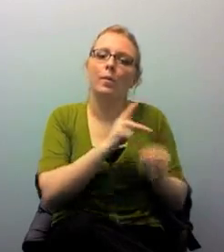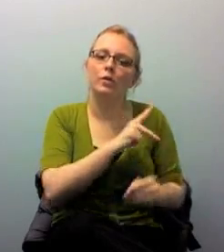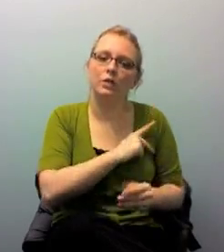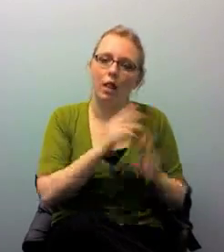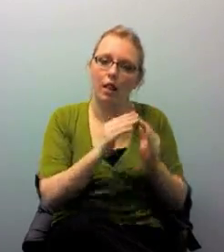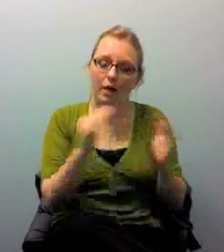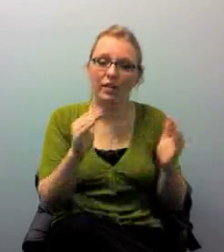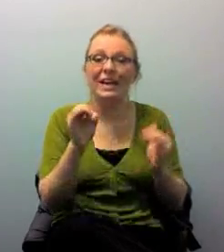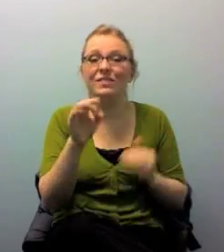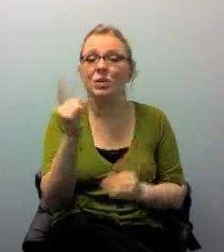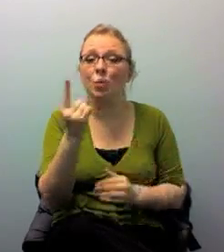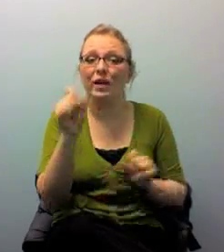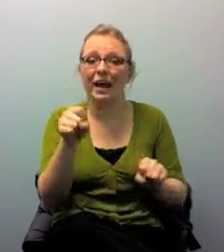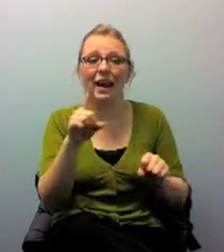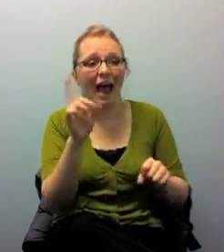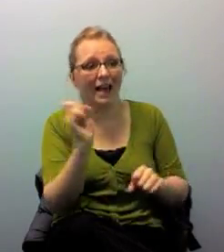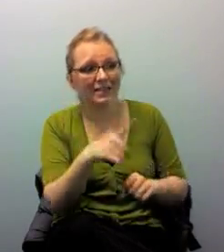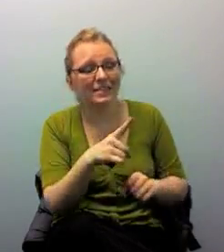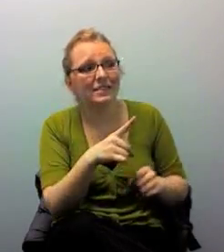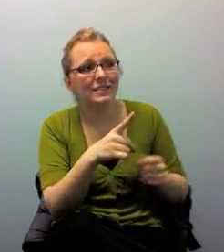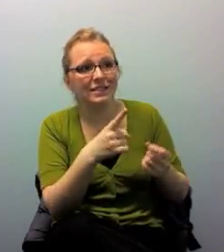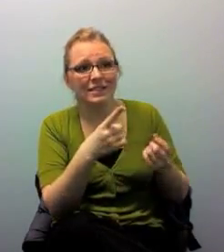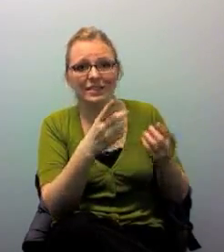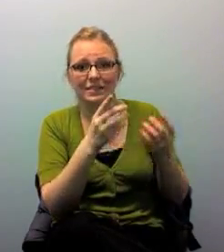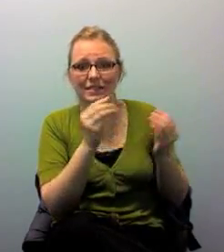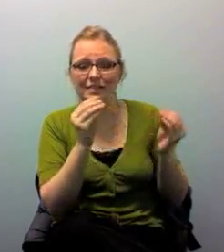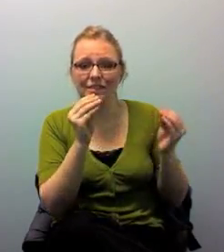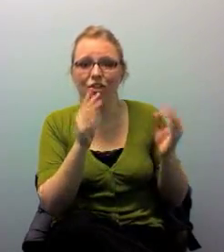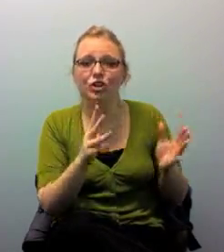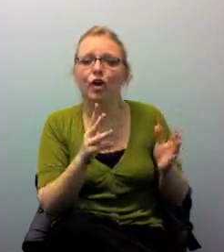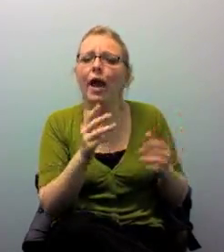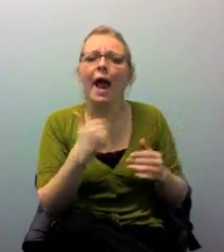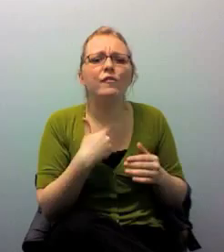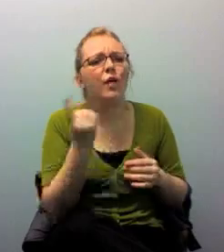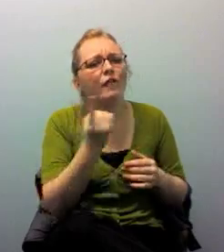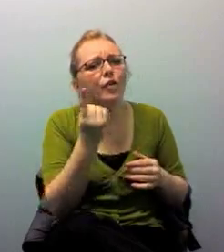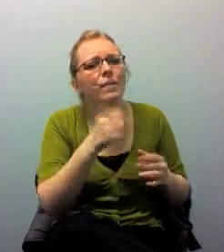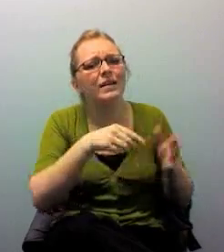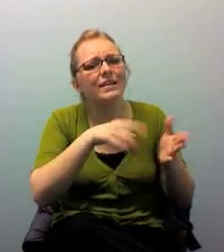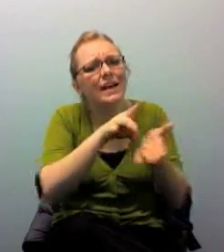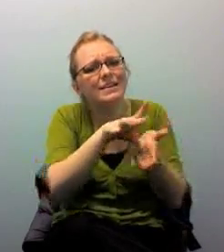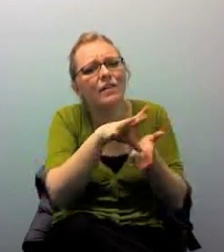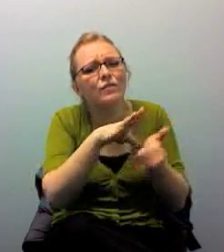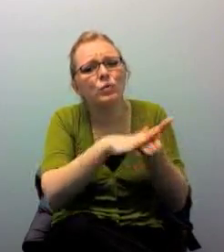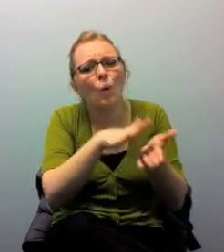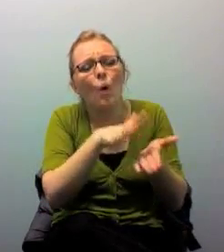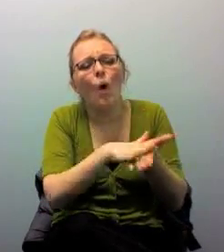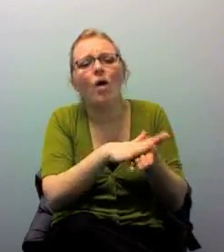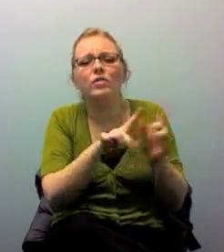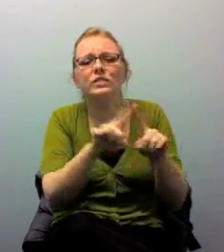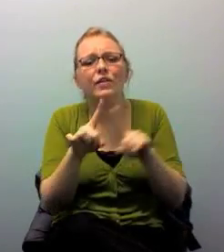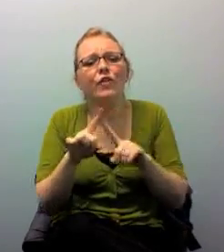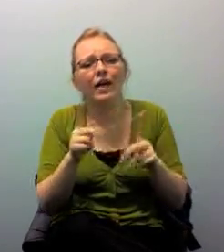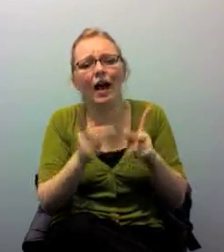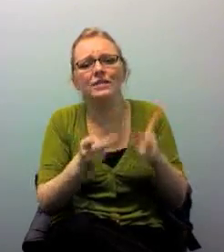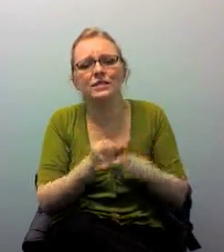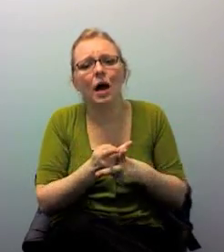asks a teenager, do your parents fight at home? Or have you ever been kicked out of school? These kinds of boundaries are called